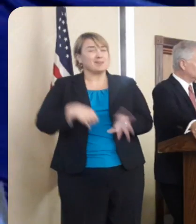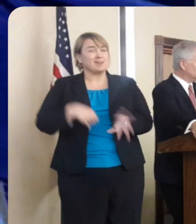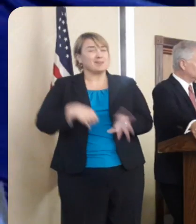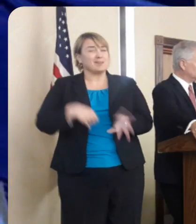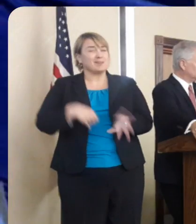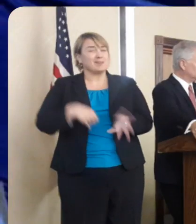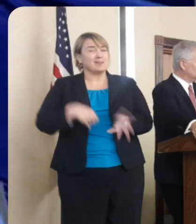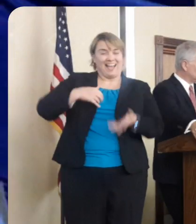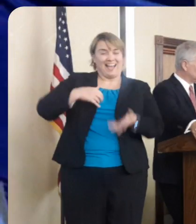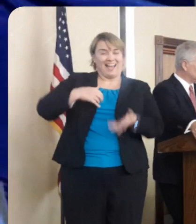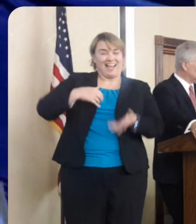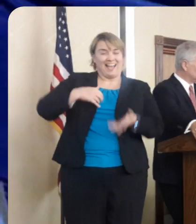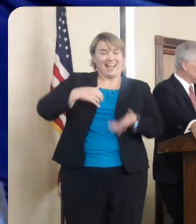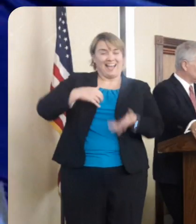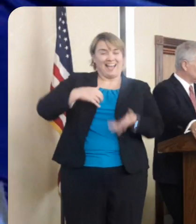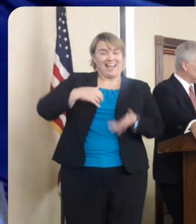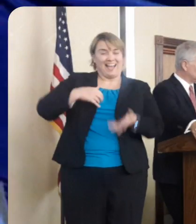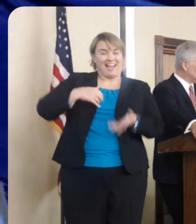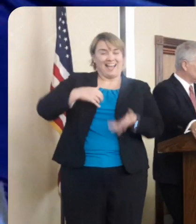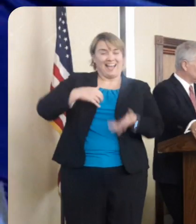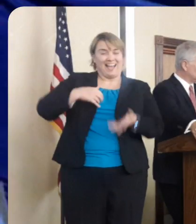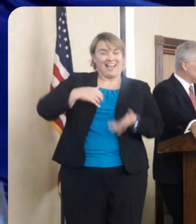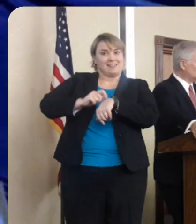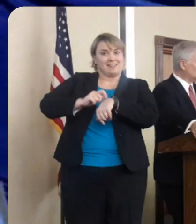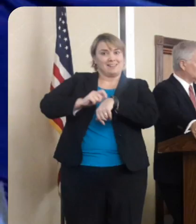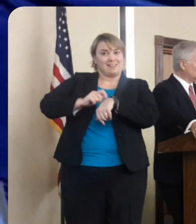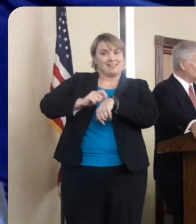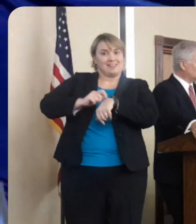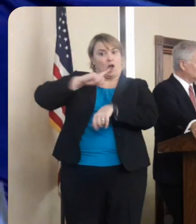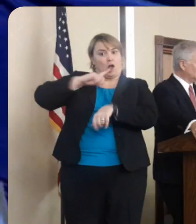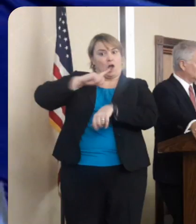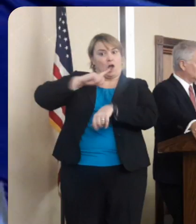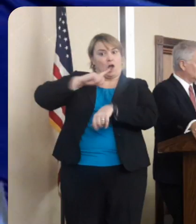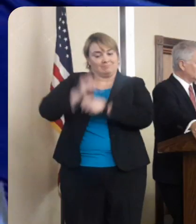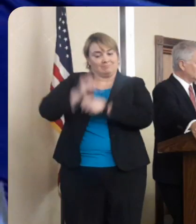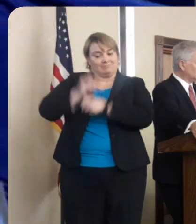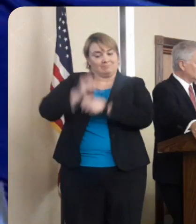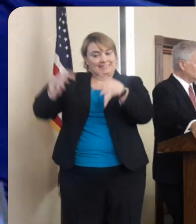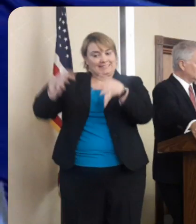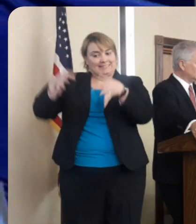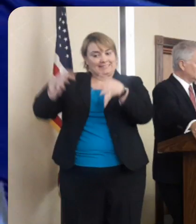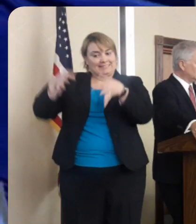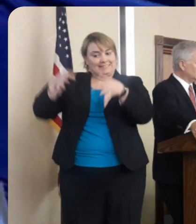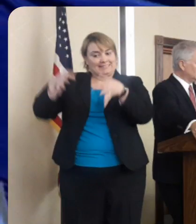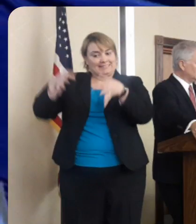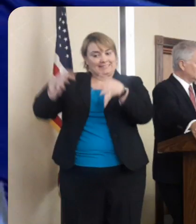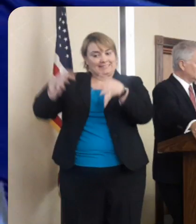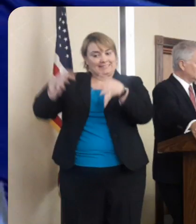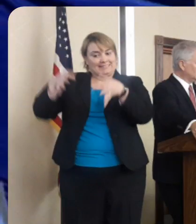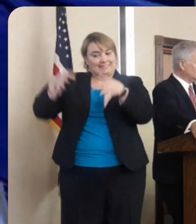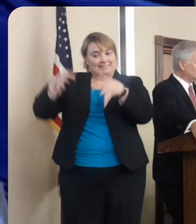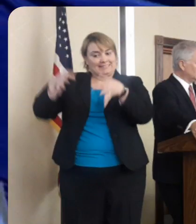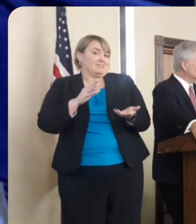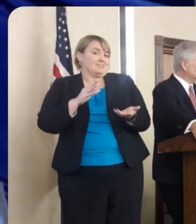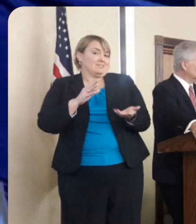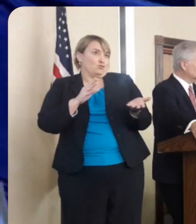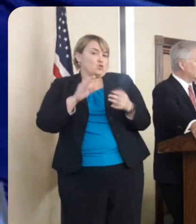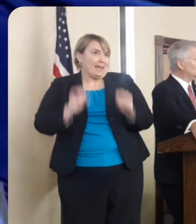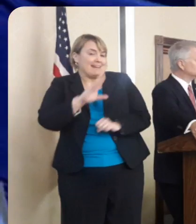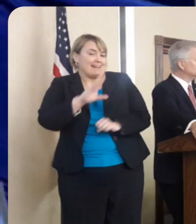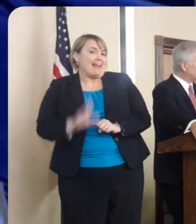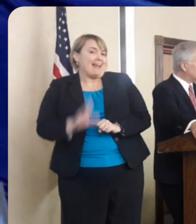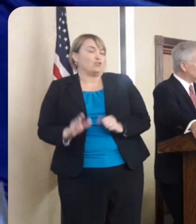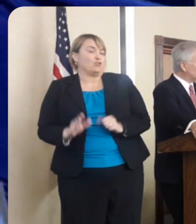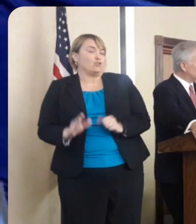what the principles are. So you don't ever have that covered. Which is